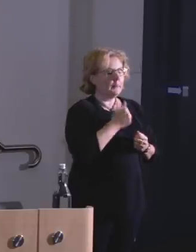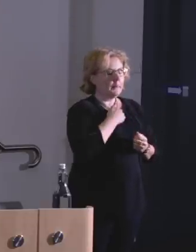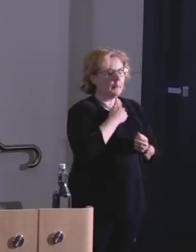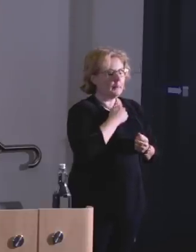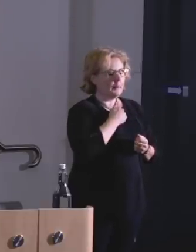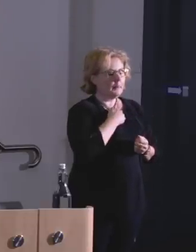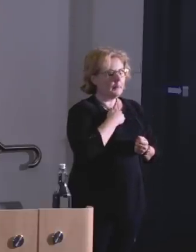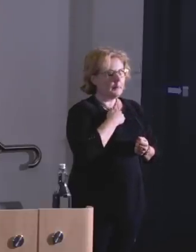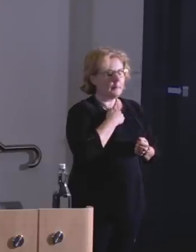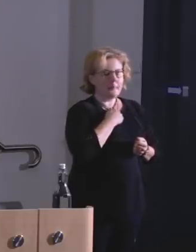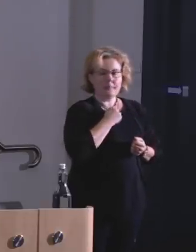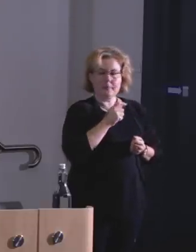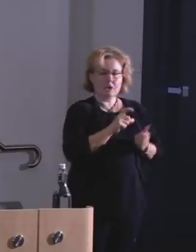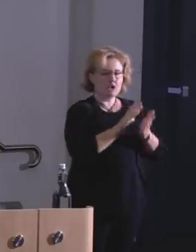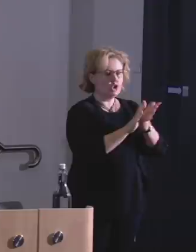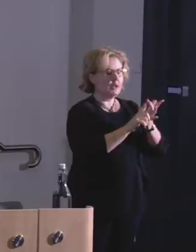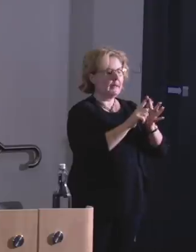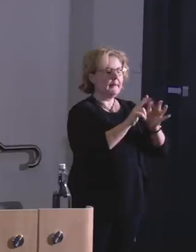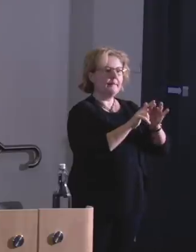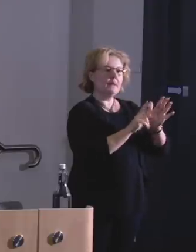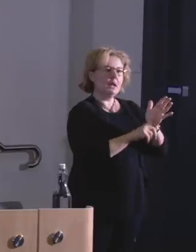my chiefly leadership